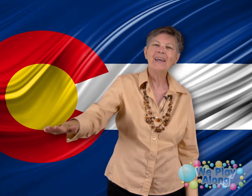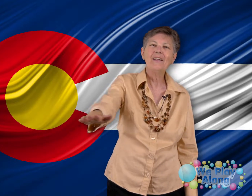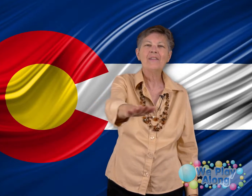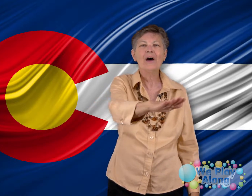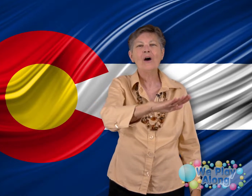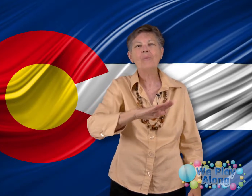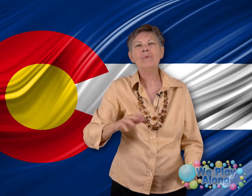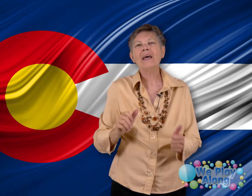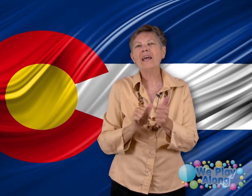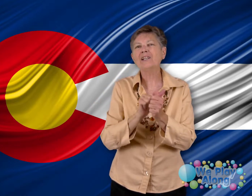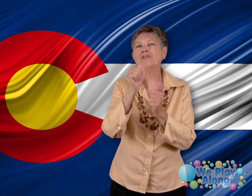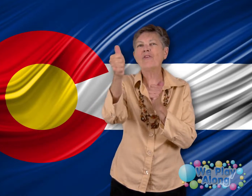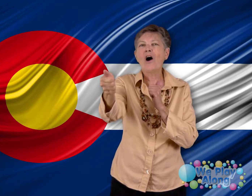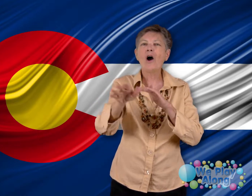overlooking the plains far